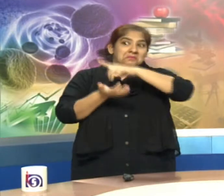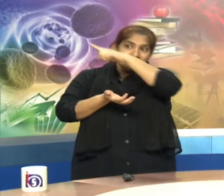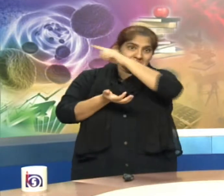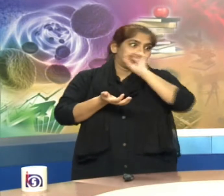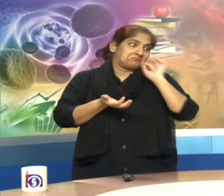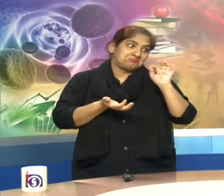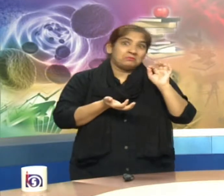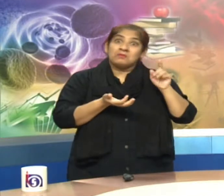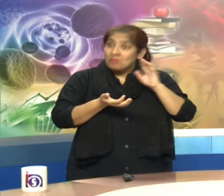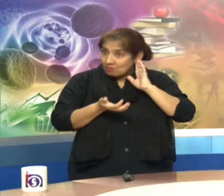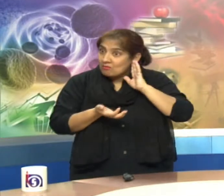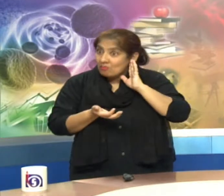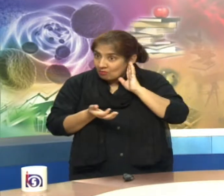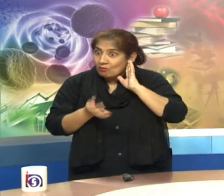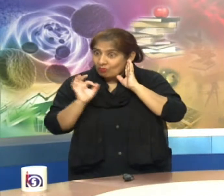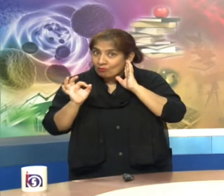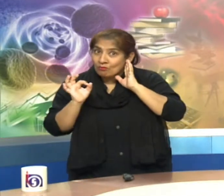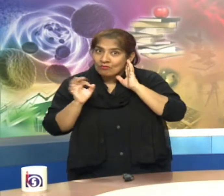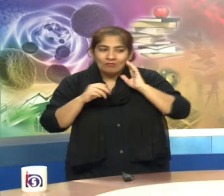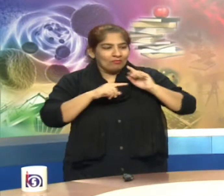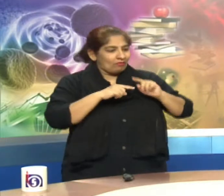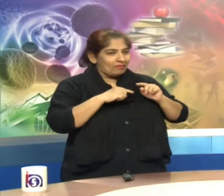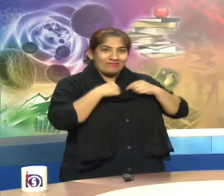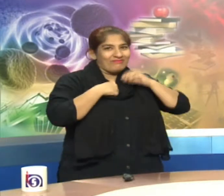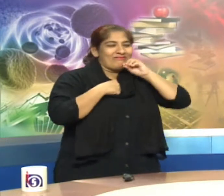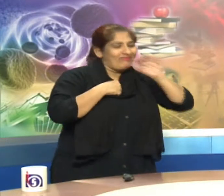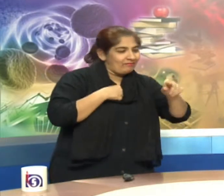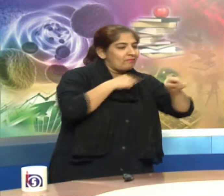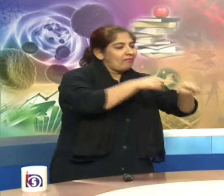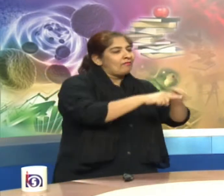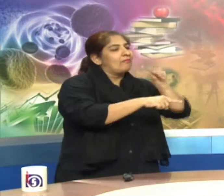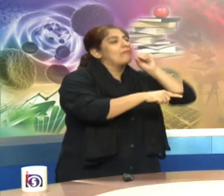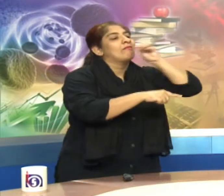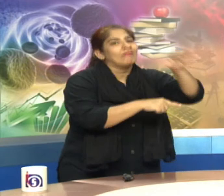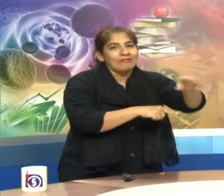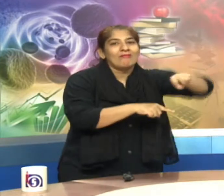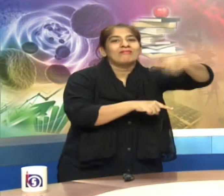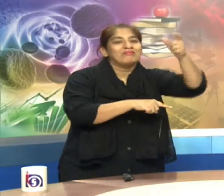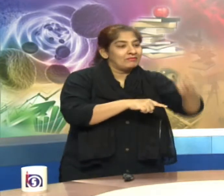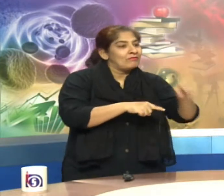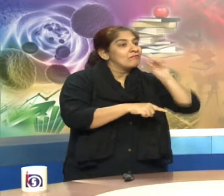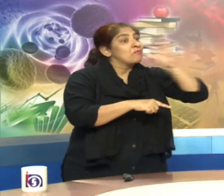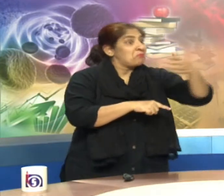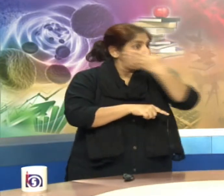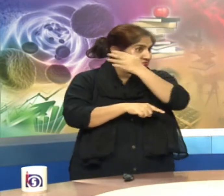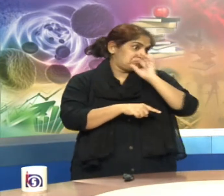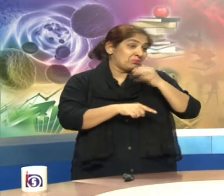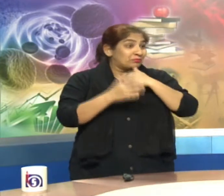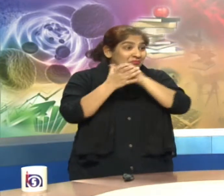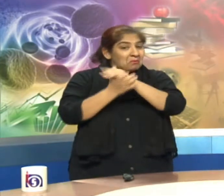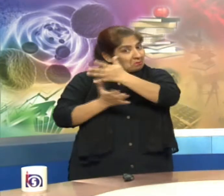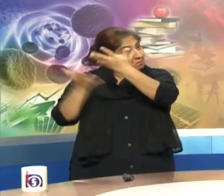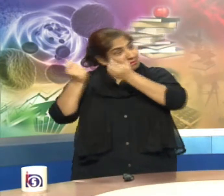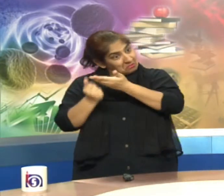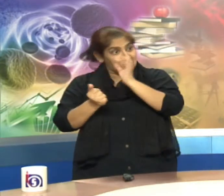I am telling that this is a good thing and you must use it, and the other person